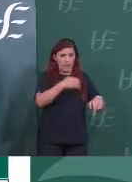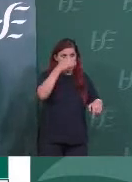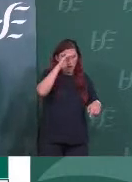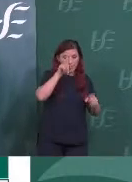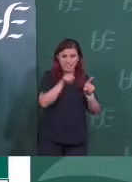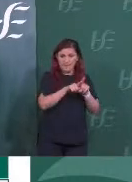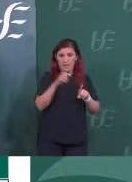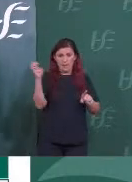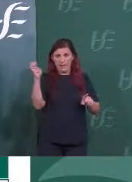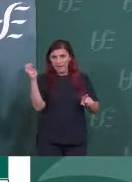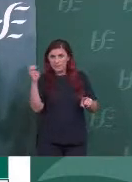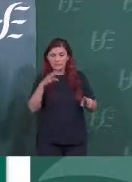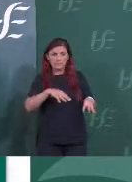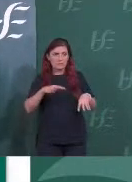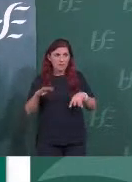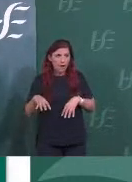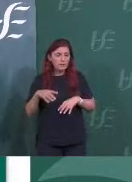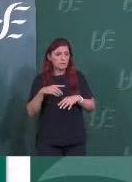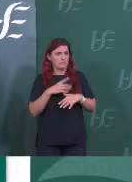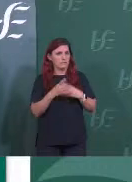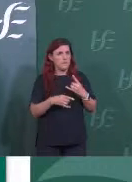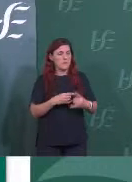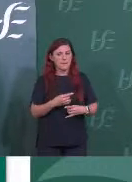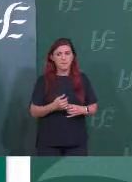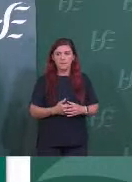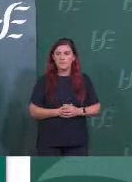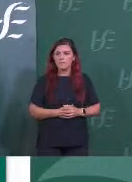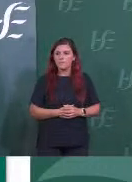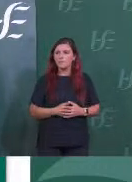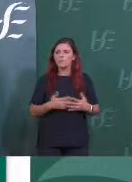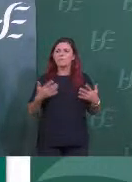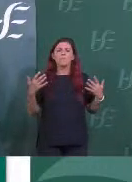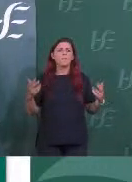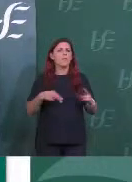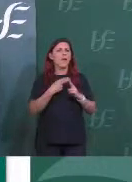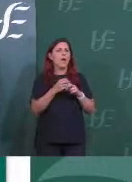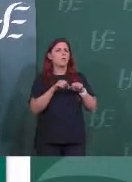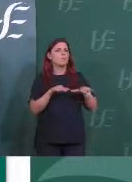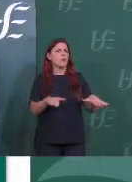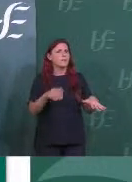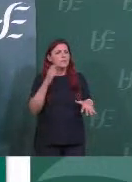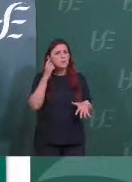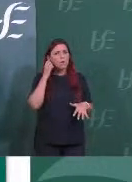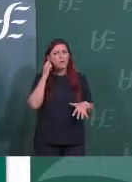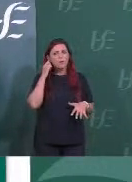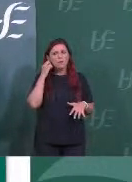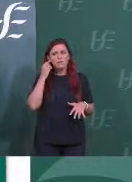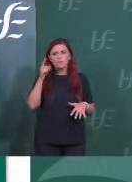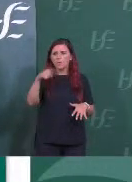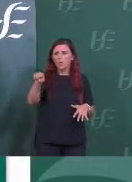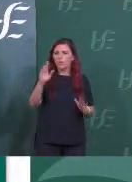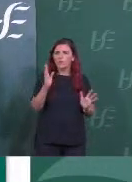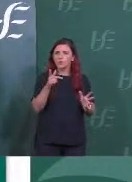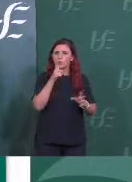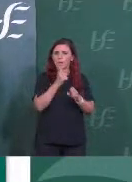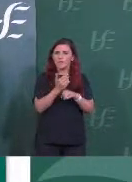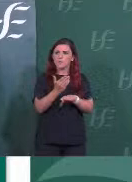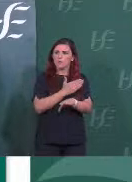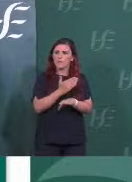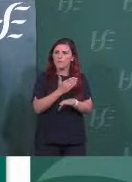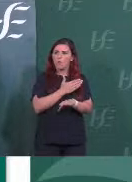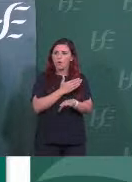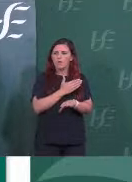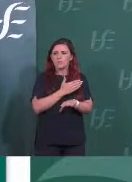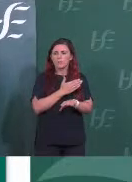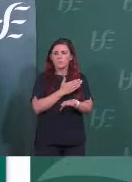Britain, Scotland, but Israel and elsewhere. So what are the outbreaks? We've looked and we've referred to this, the vaccine program, as a